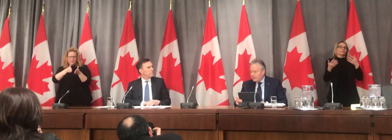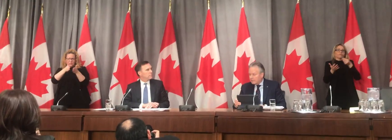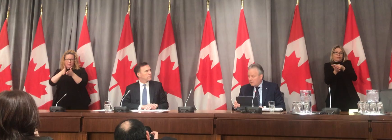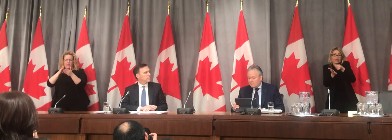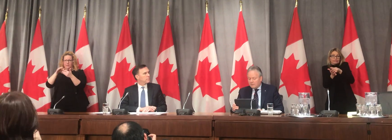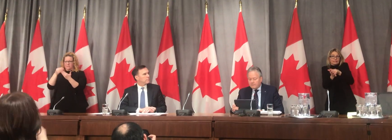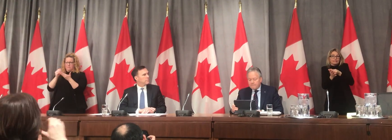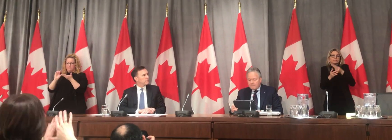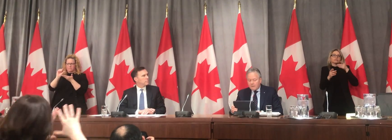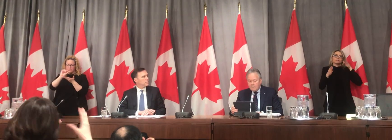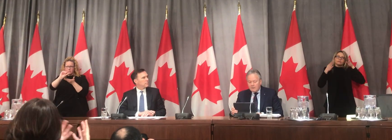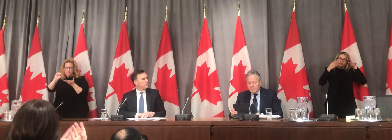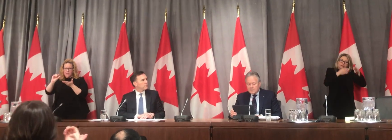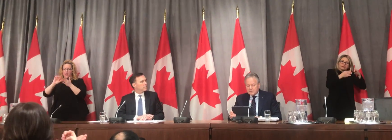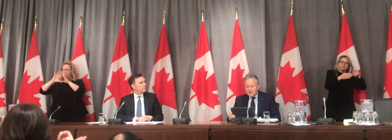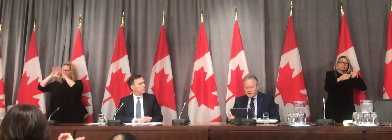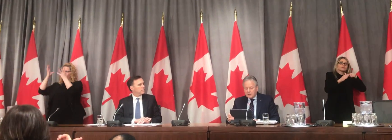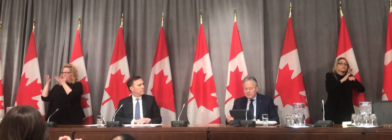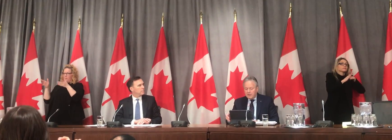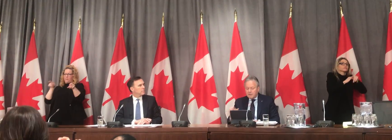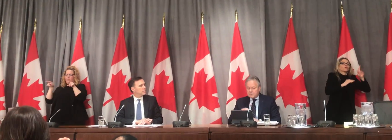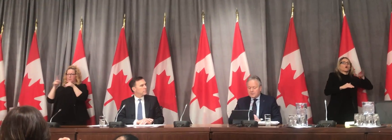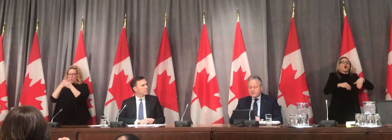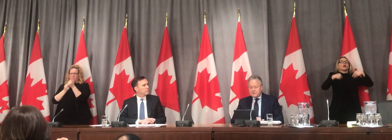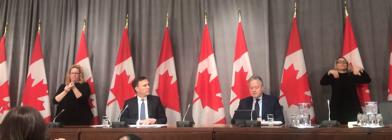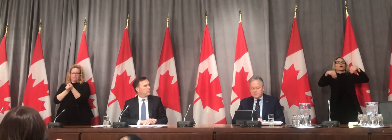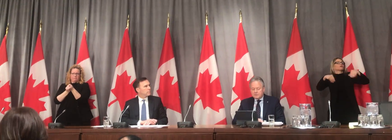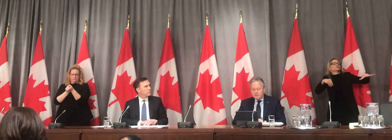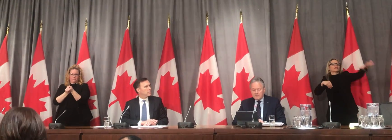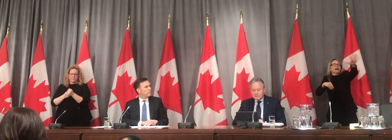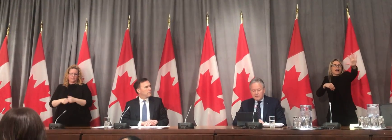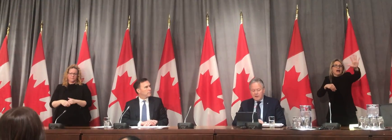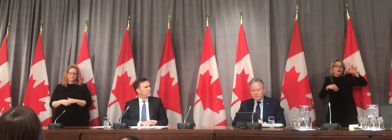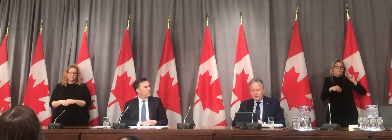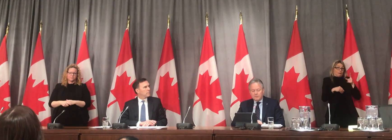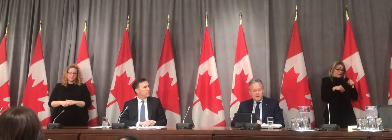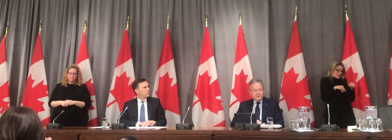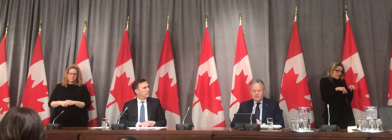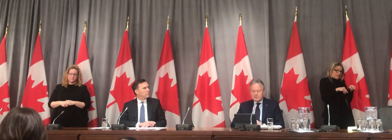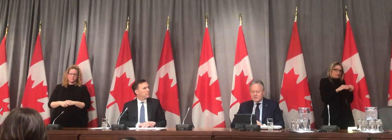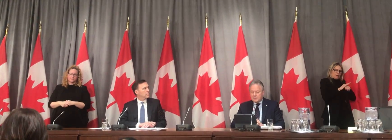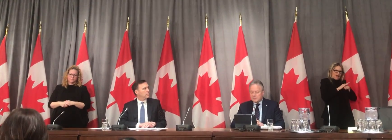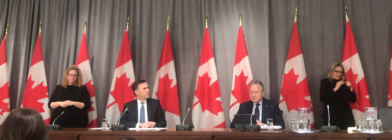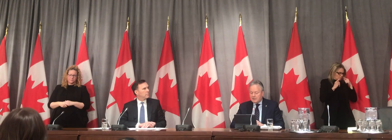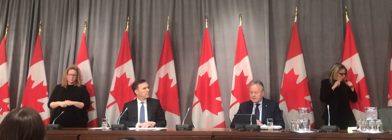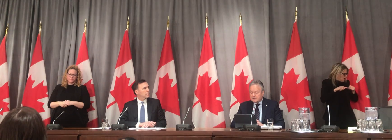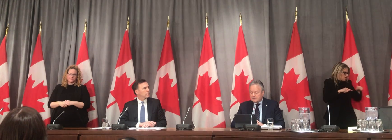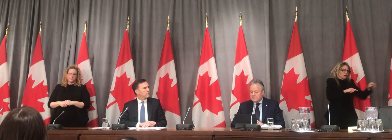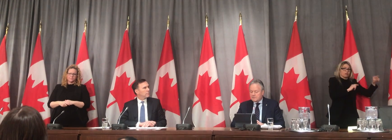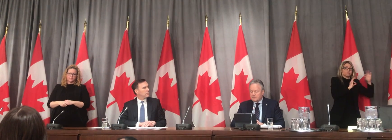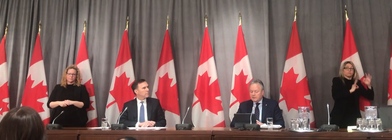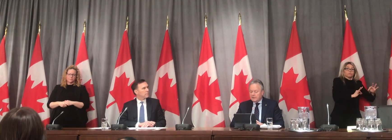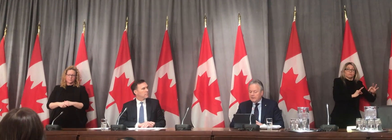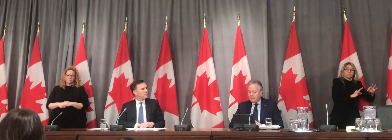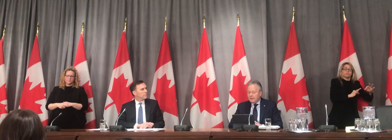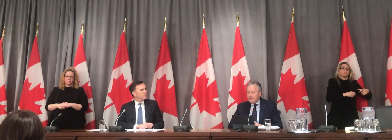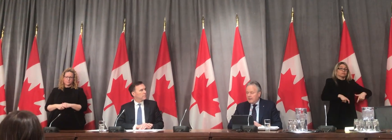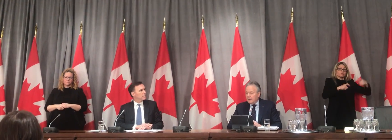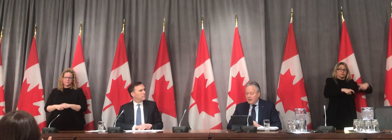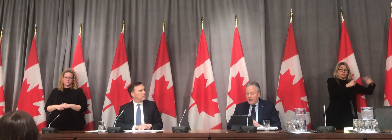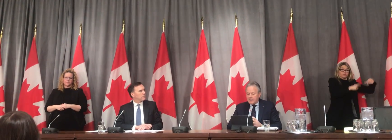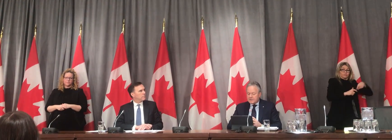the market as a whole. It's intended to give an eligible institution that is viable but facing a sudden stress to its